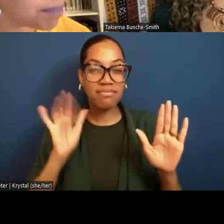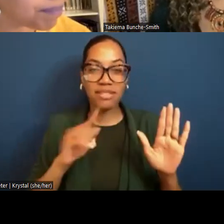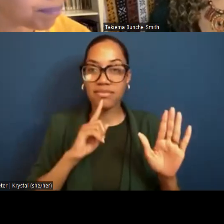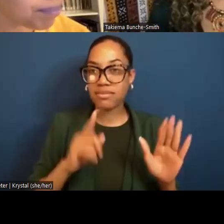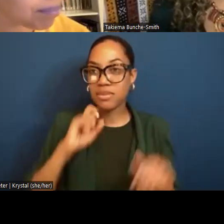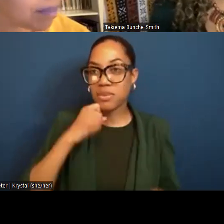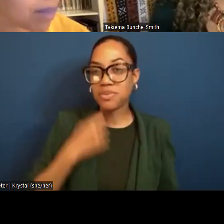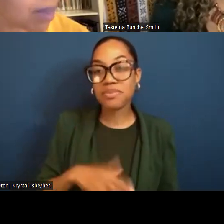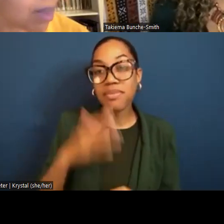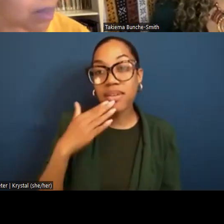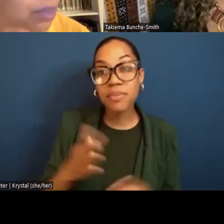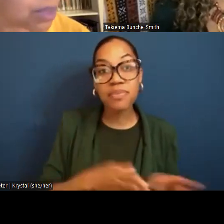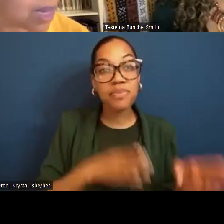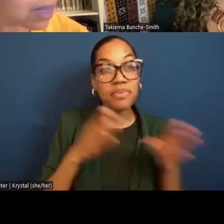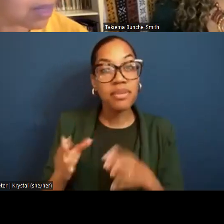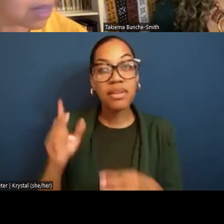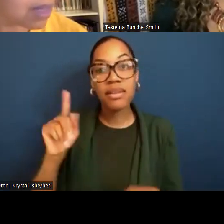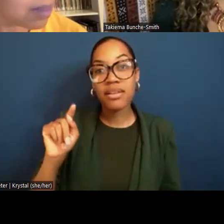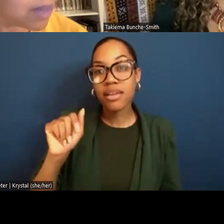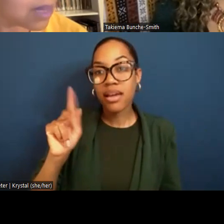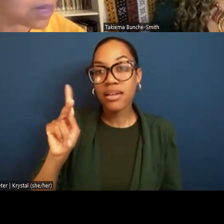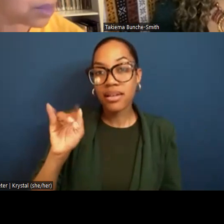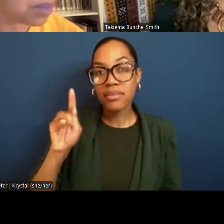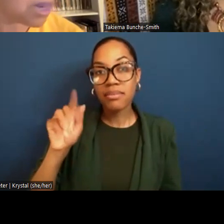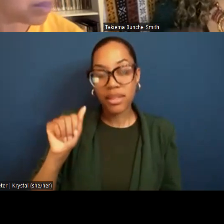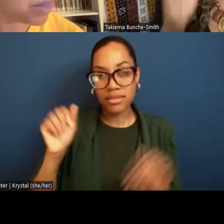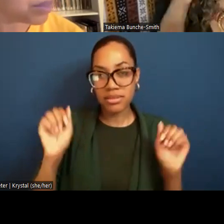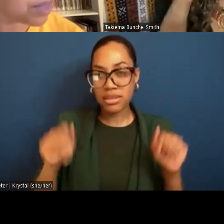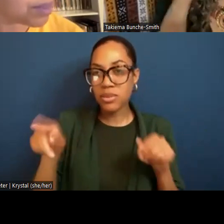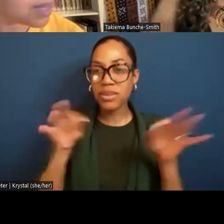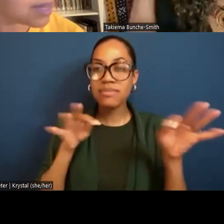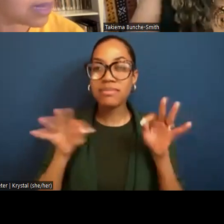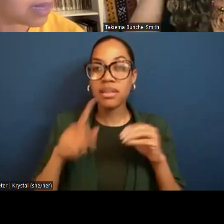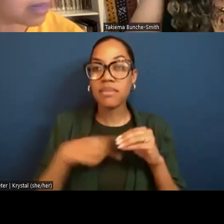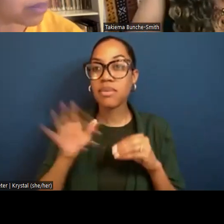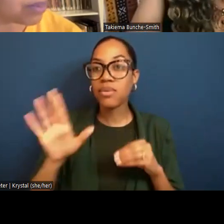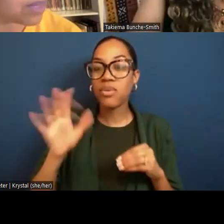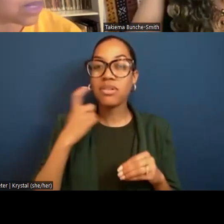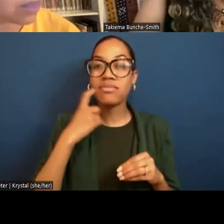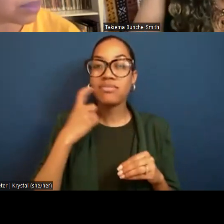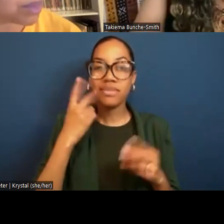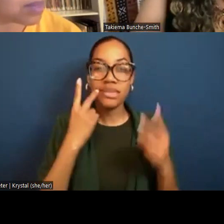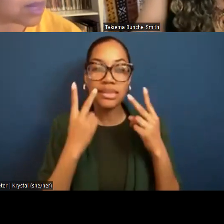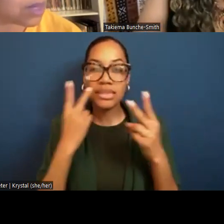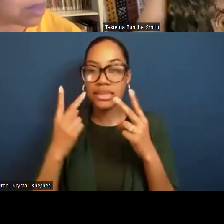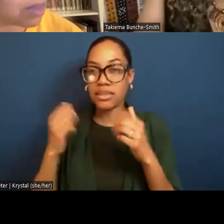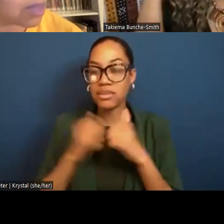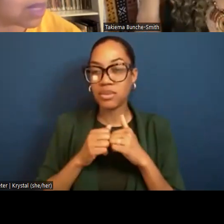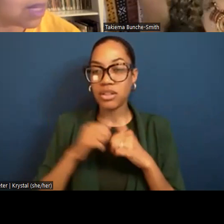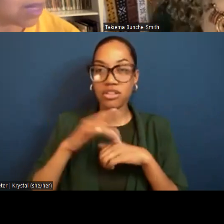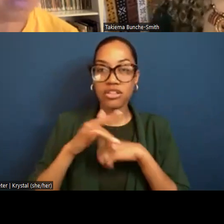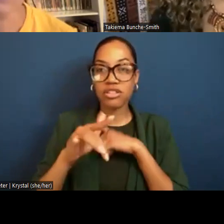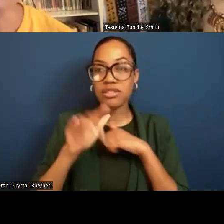Takima, could you talk a little about what you're currently seeing in early childhood